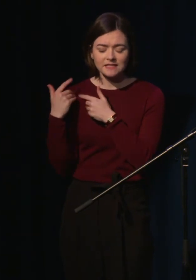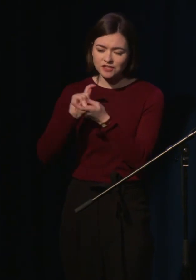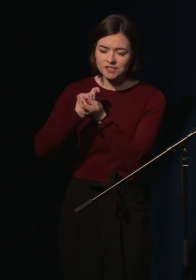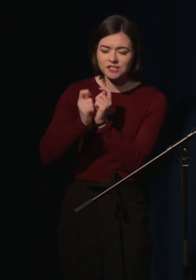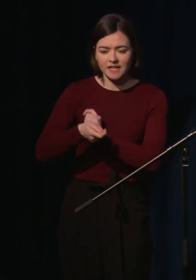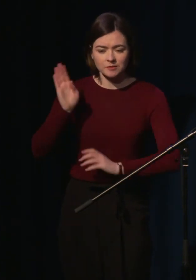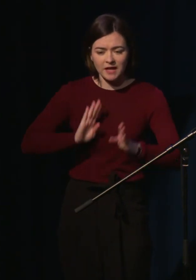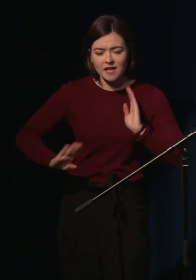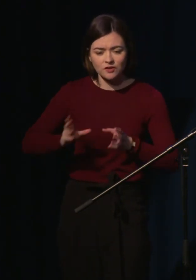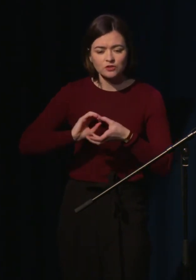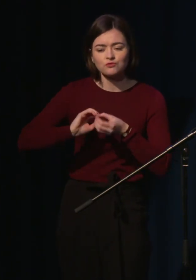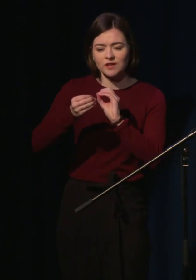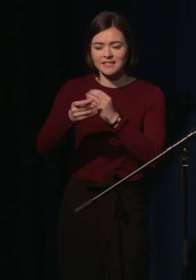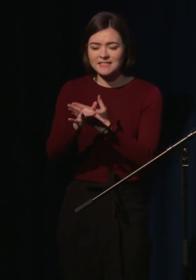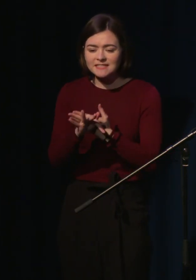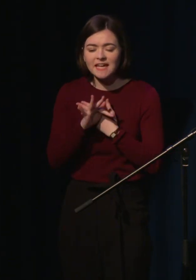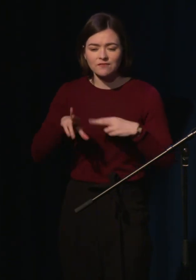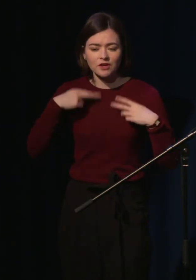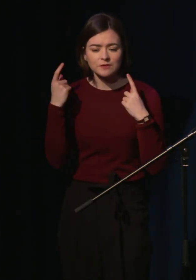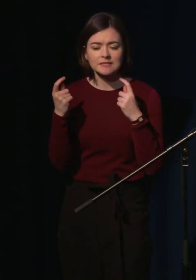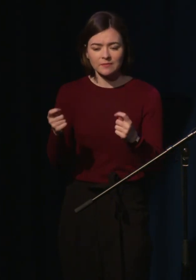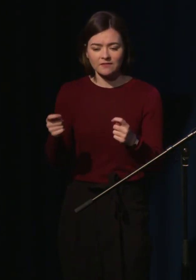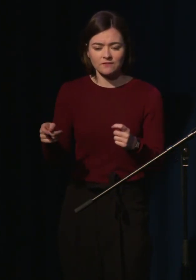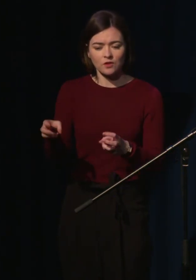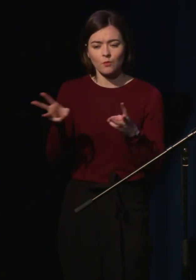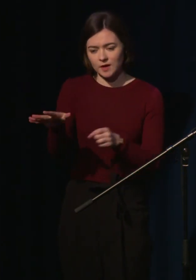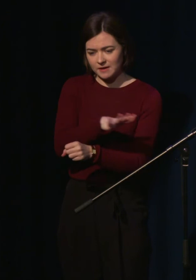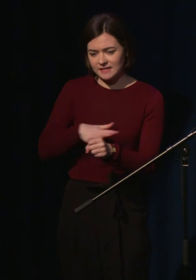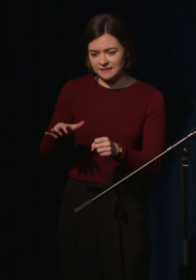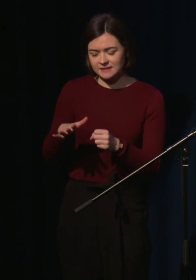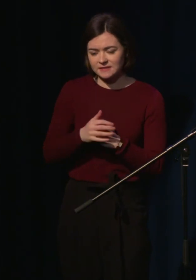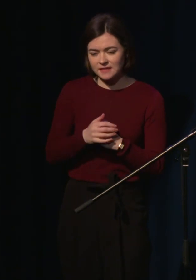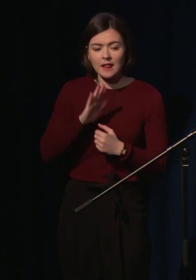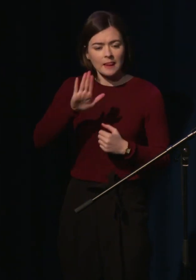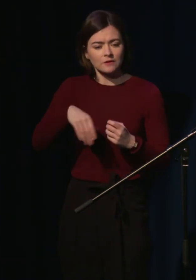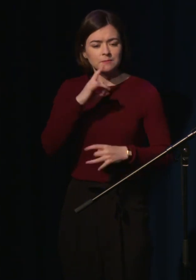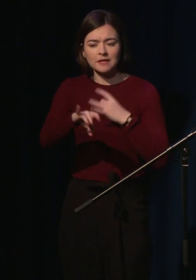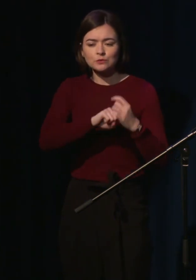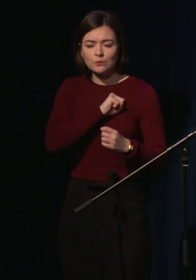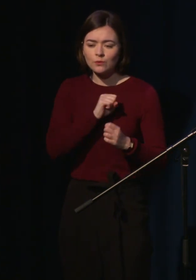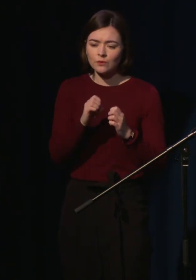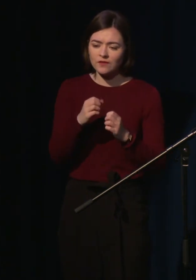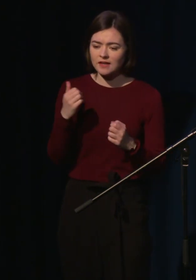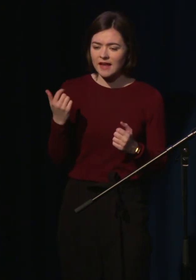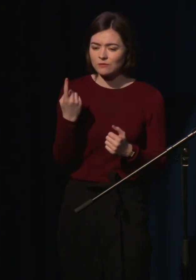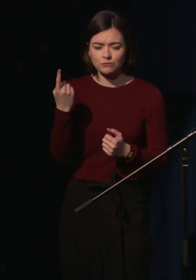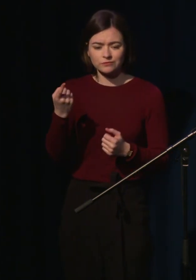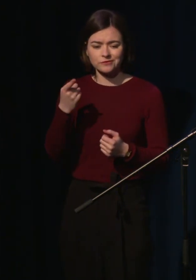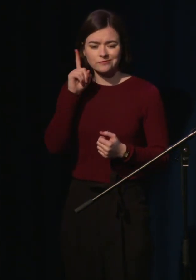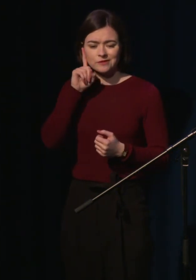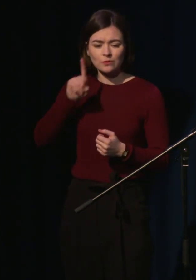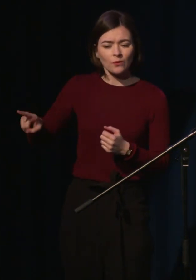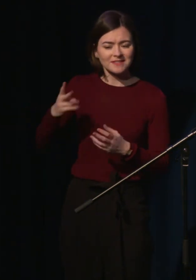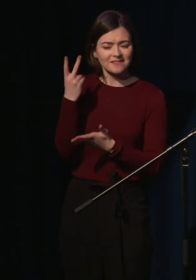behaviour and create a safe and respectful and dignified workplace. Let us ensure that those who fail to observe these values